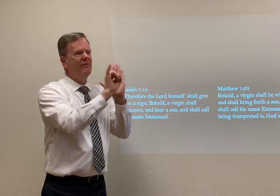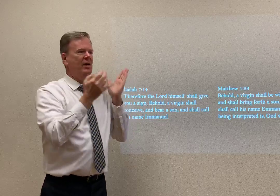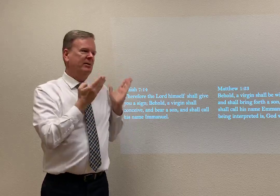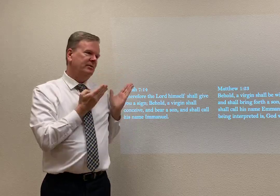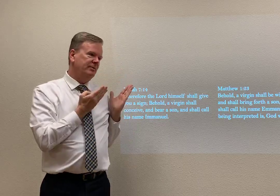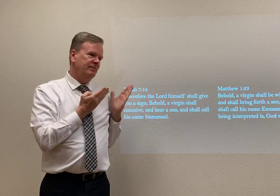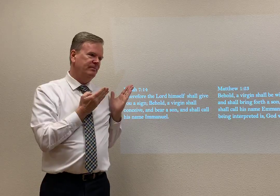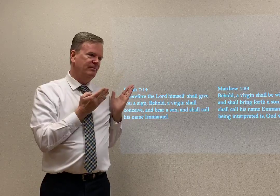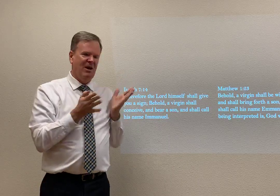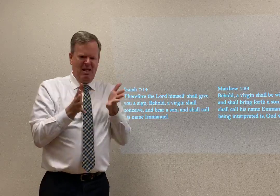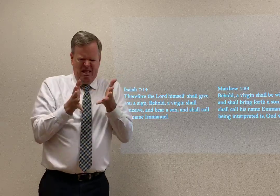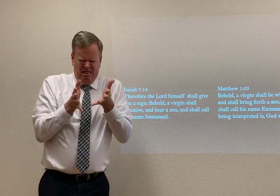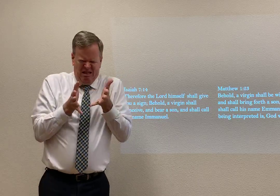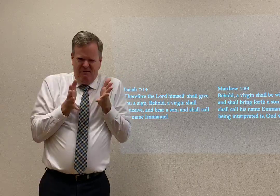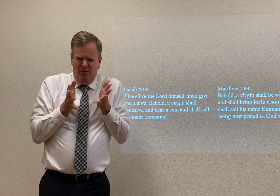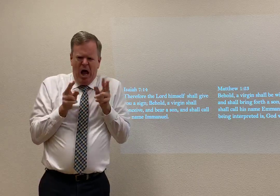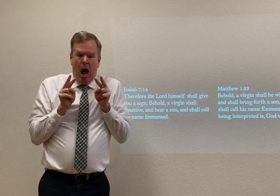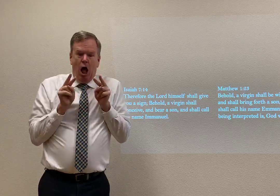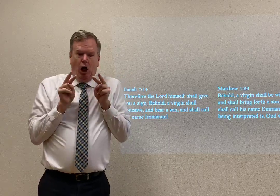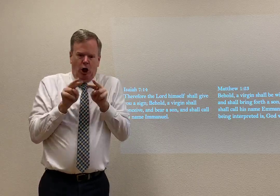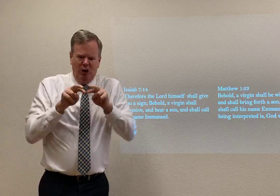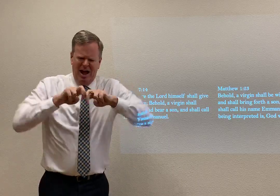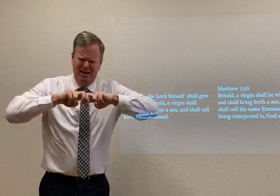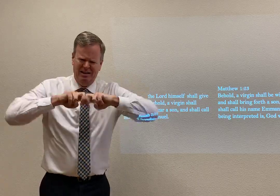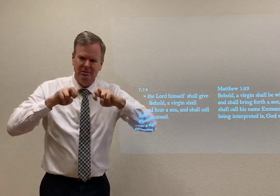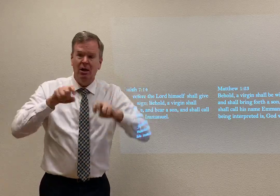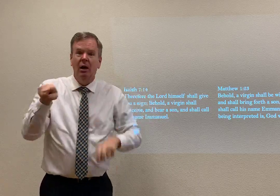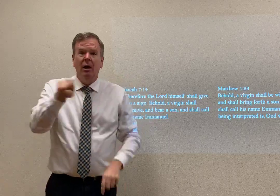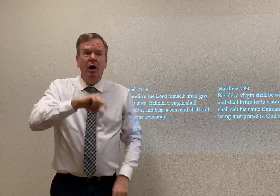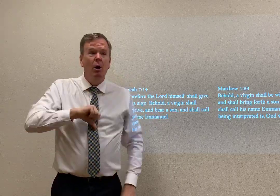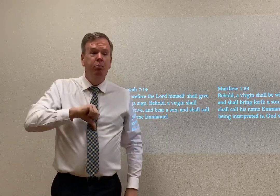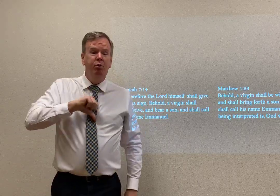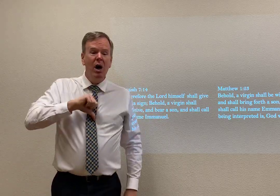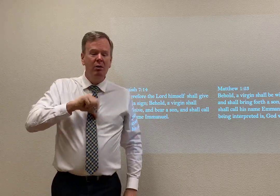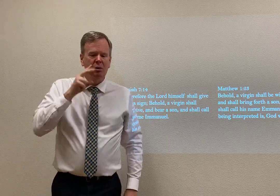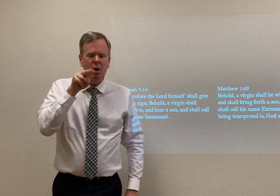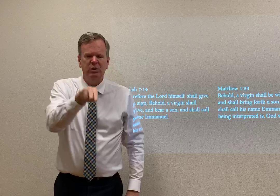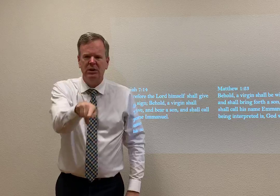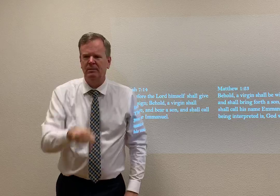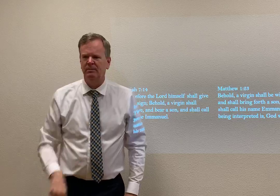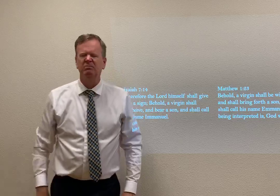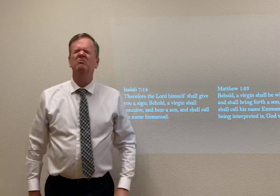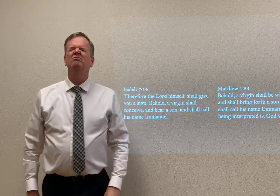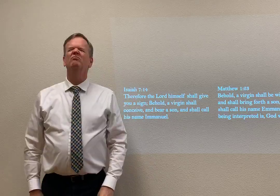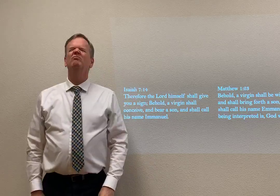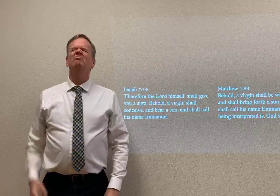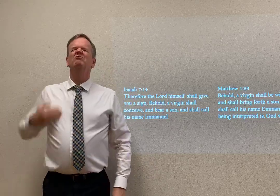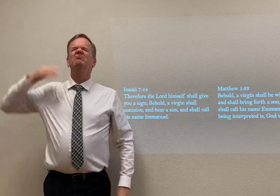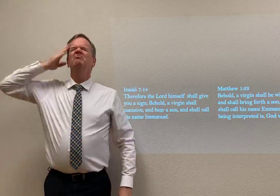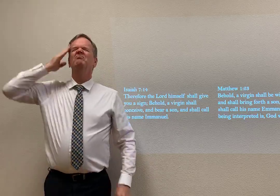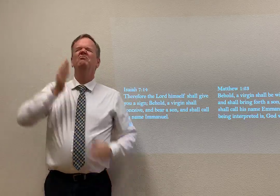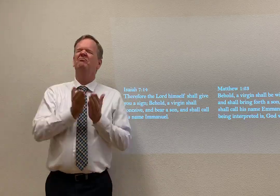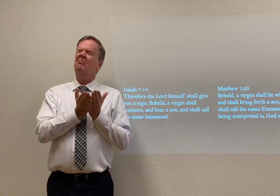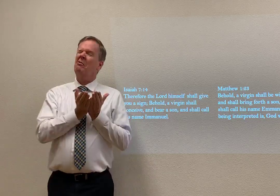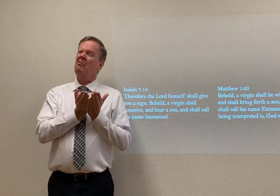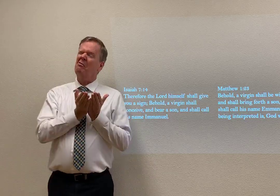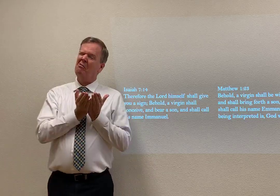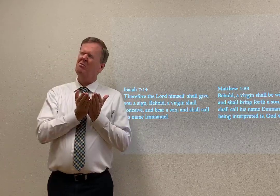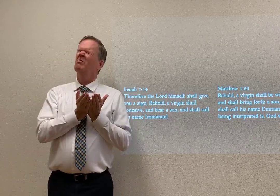change the point, but change anything. Just answer the question. Just like in our Bible, we should be doing it in the same way. We should be reading it, not have the source of pride saying,